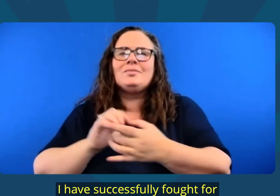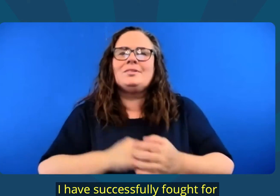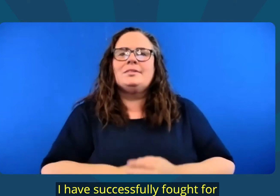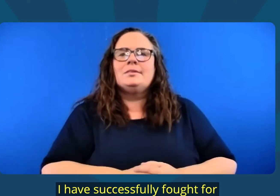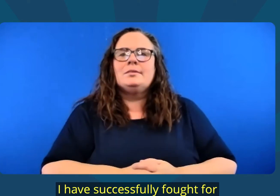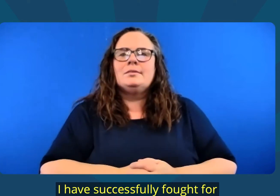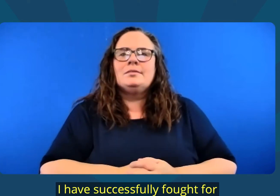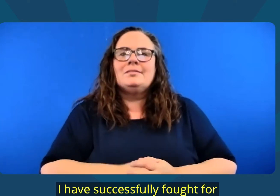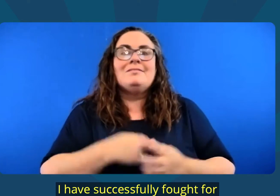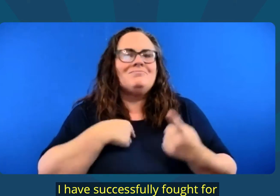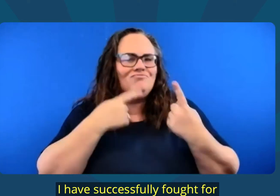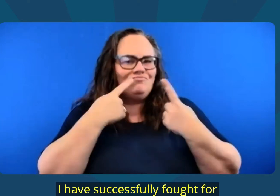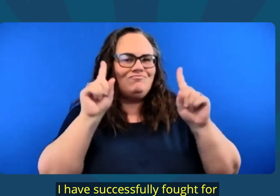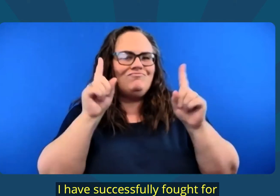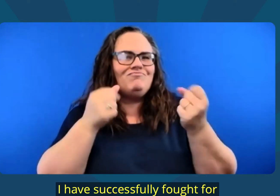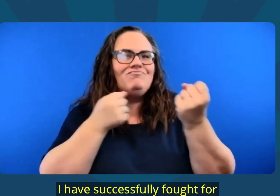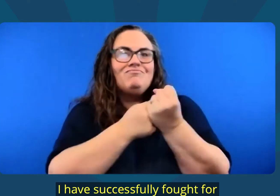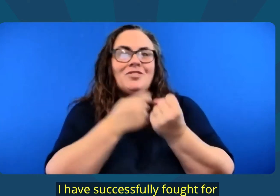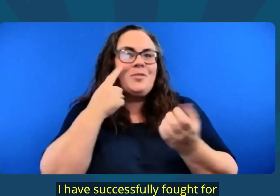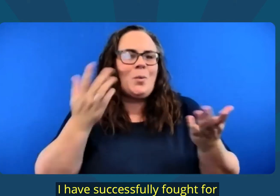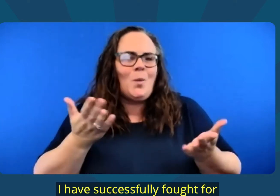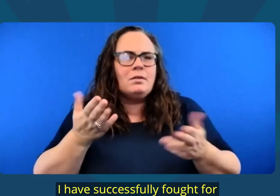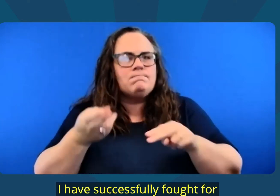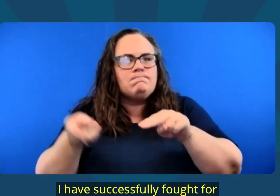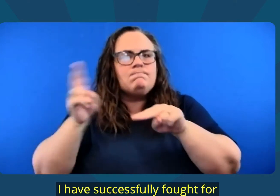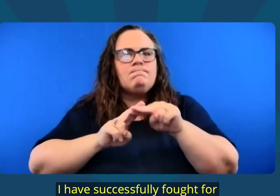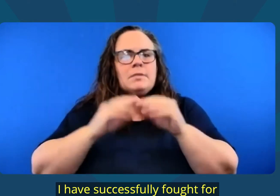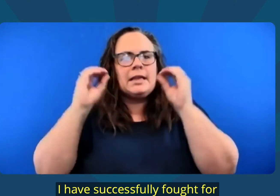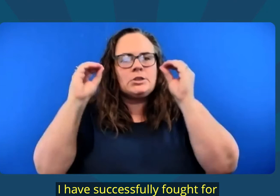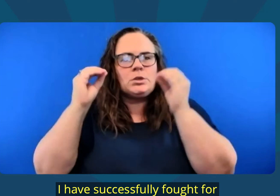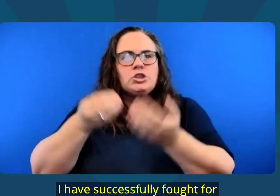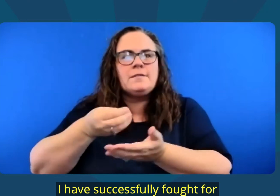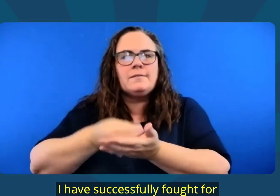I have successfully fought for increased education funding,